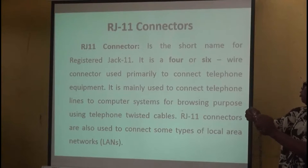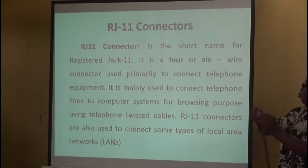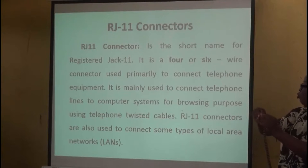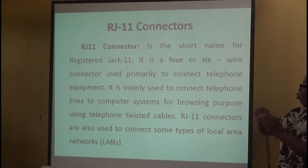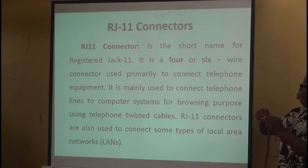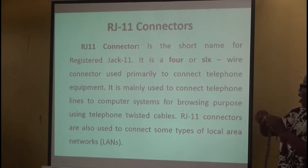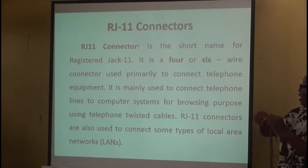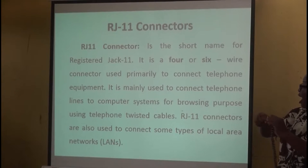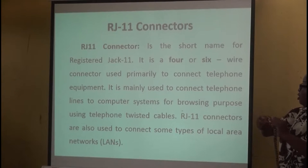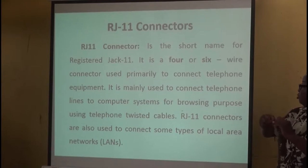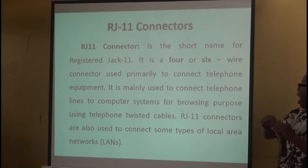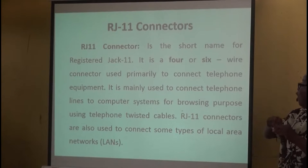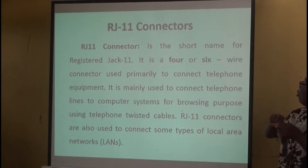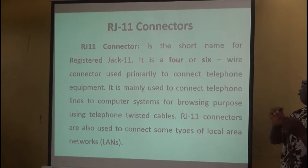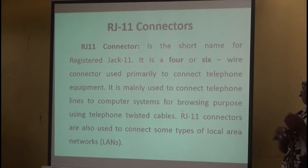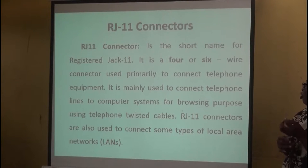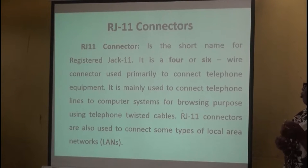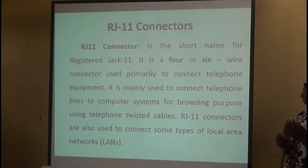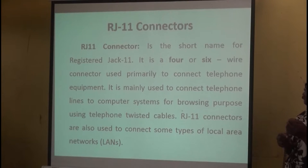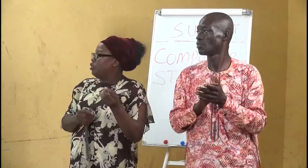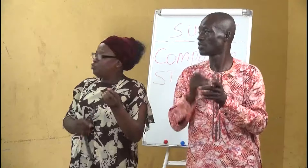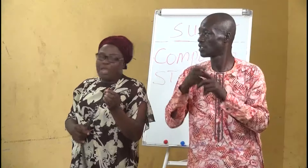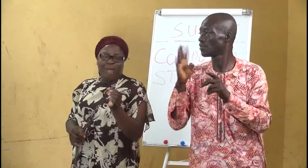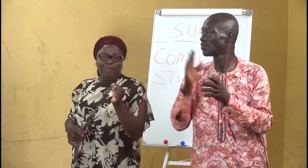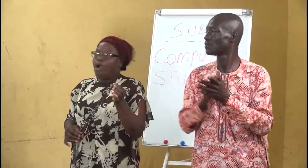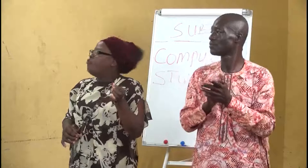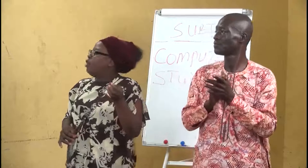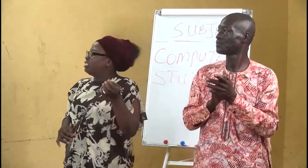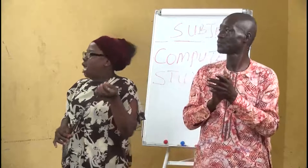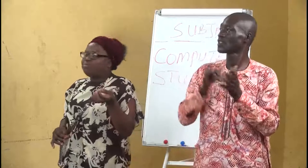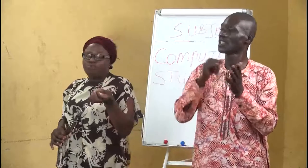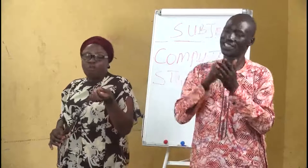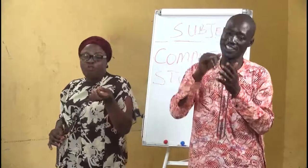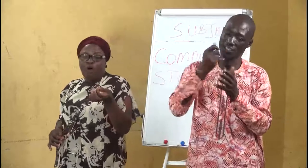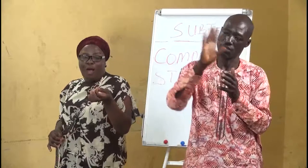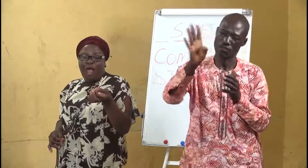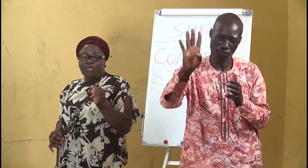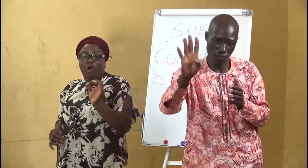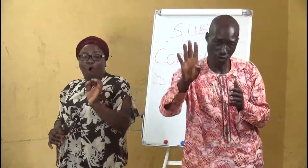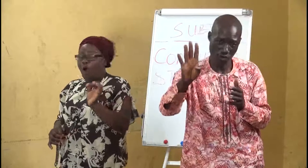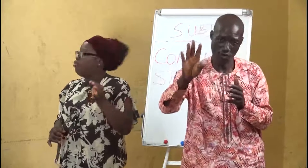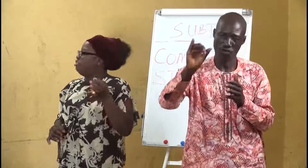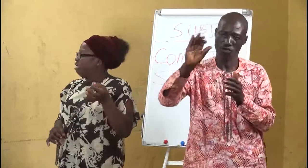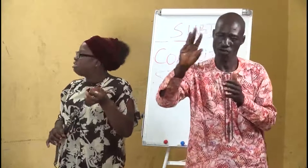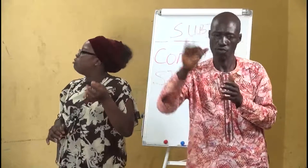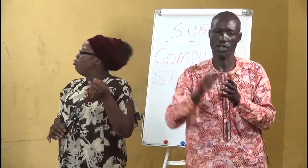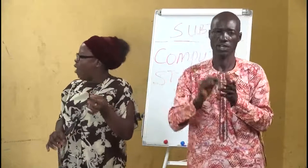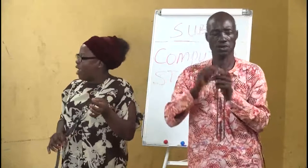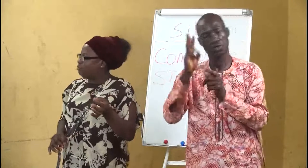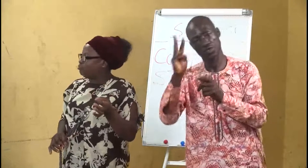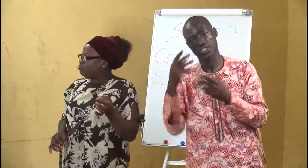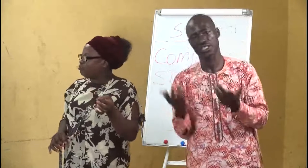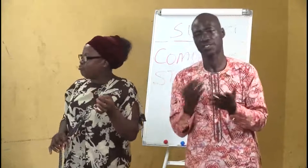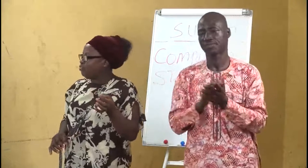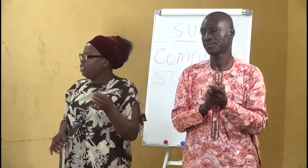light blue, light brown color. So it might be of 4 type, 4 wire or 6